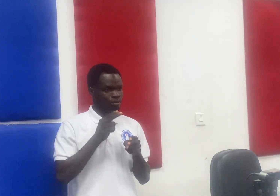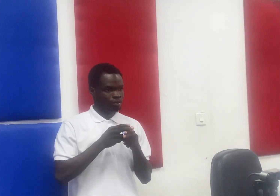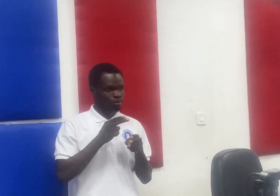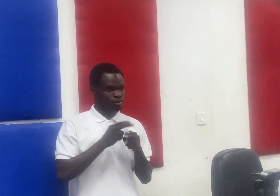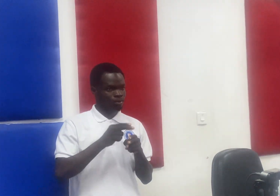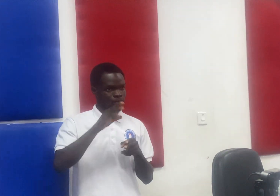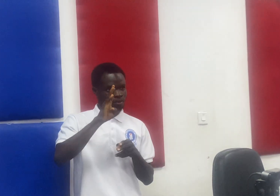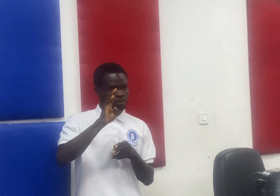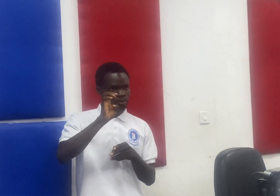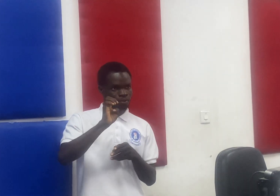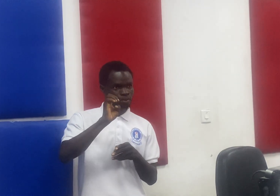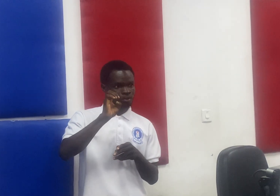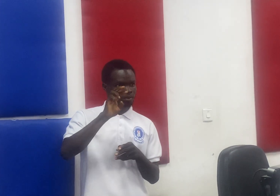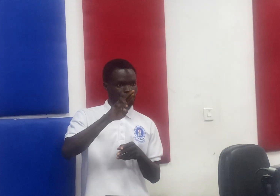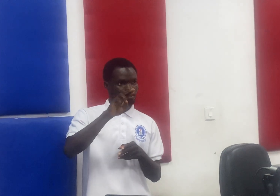Okay. Okay.